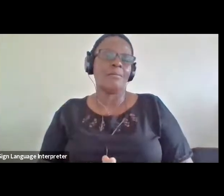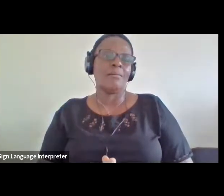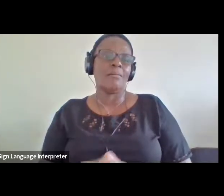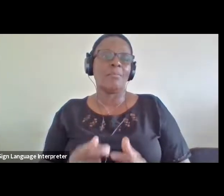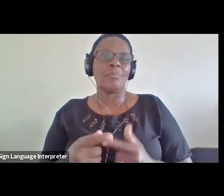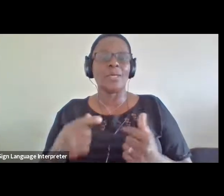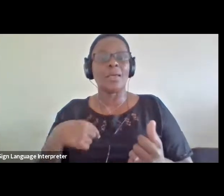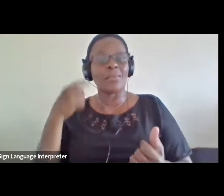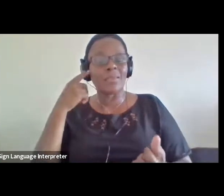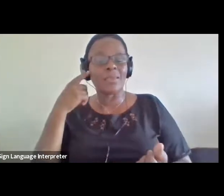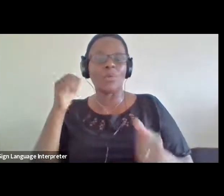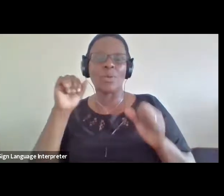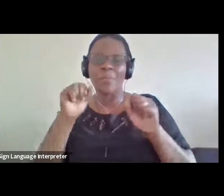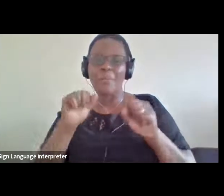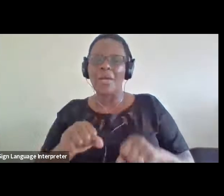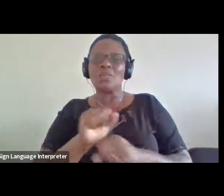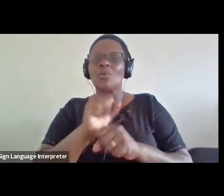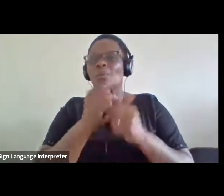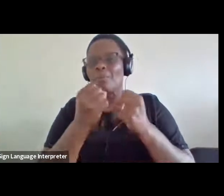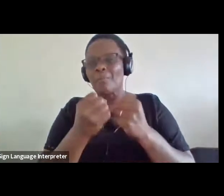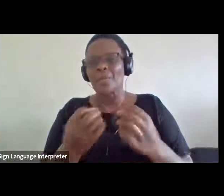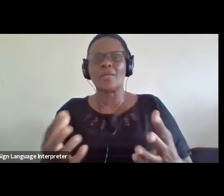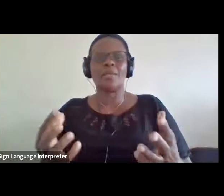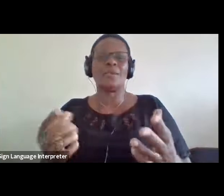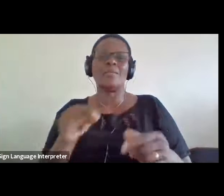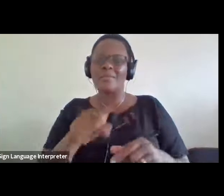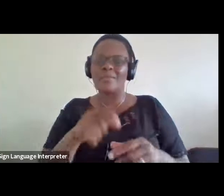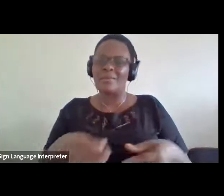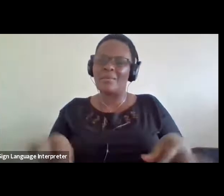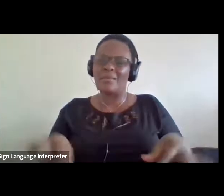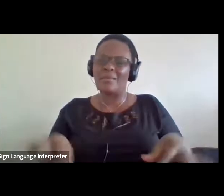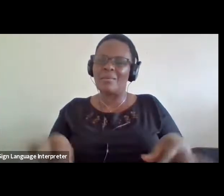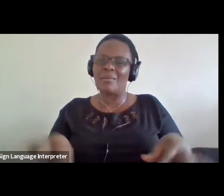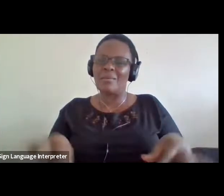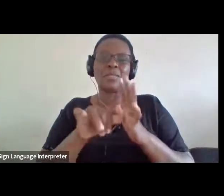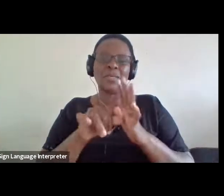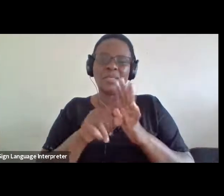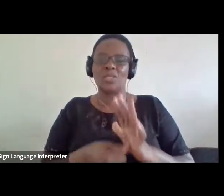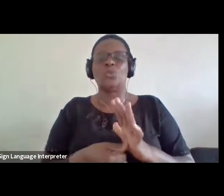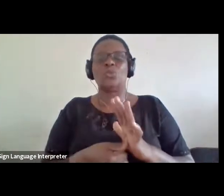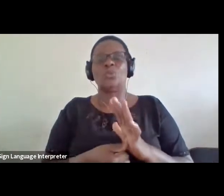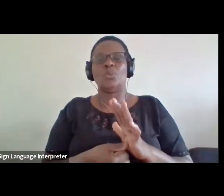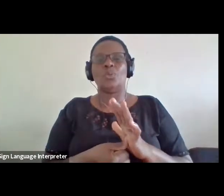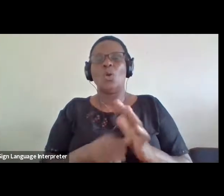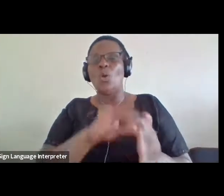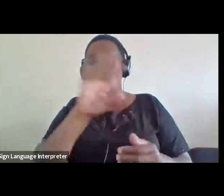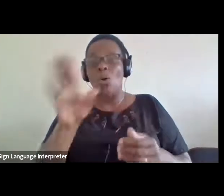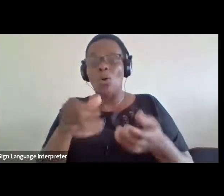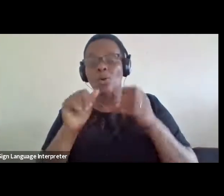to be concerned about, but this is a crucial issue and it's one that we should all really care about.